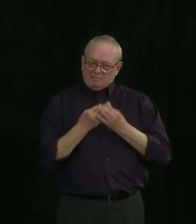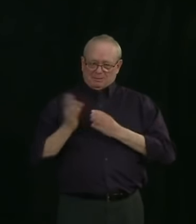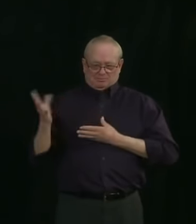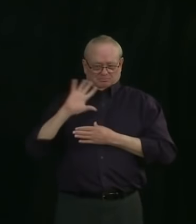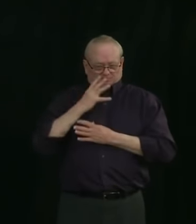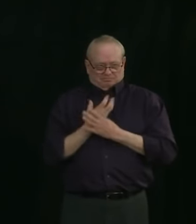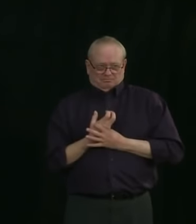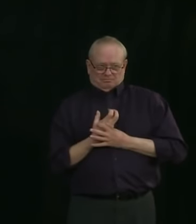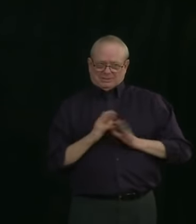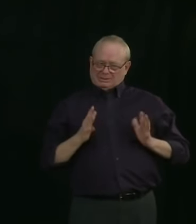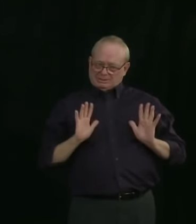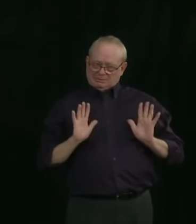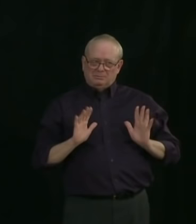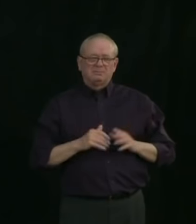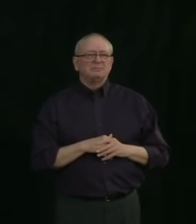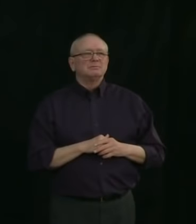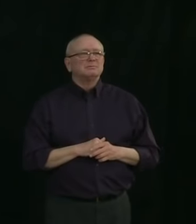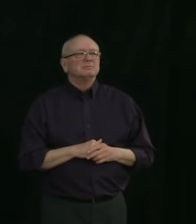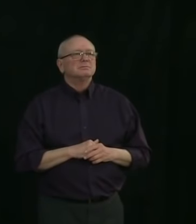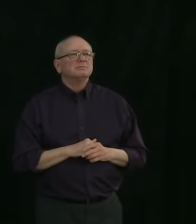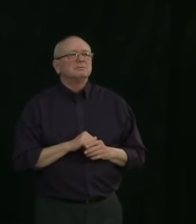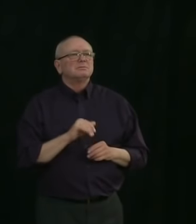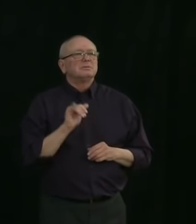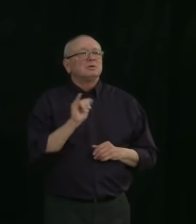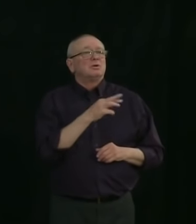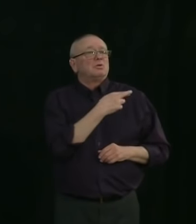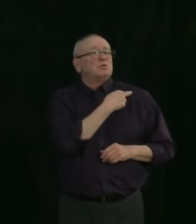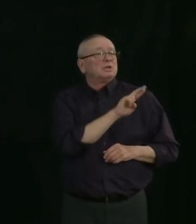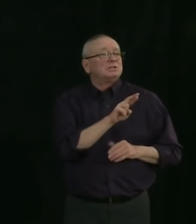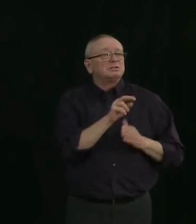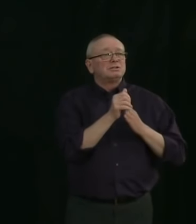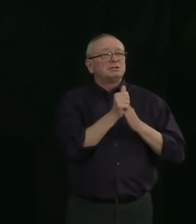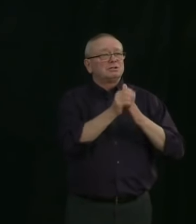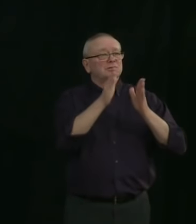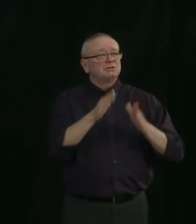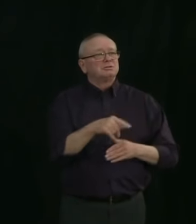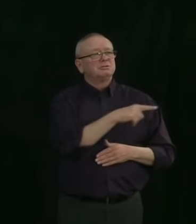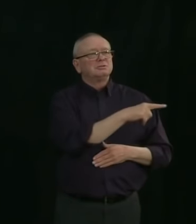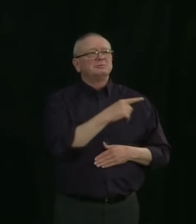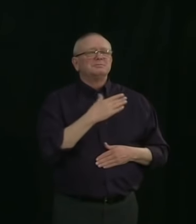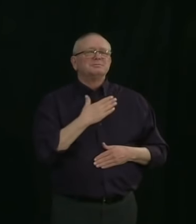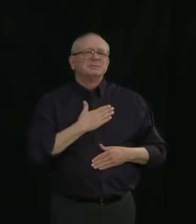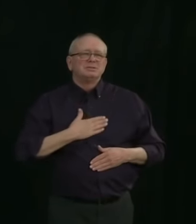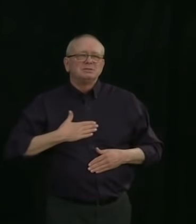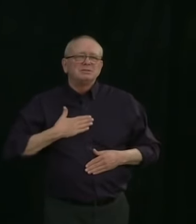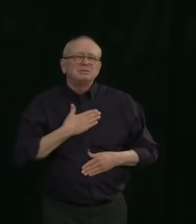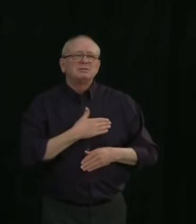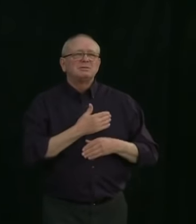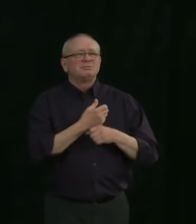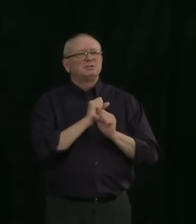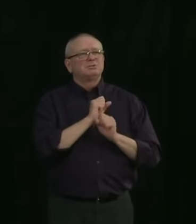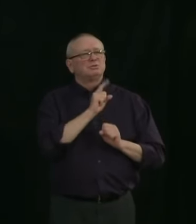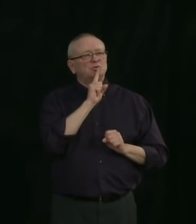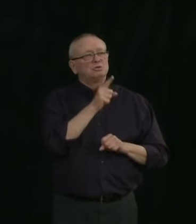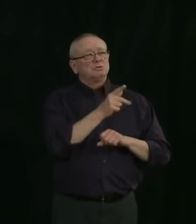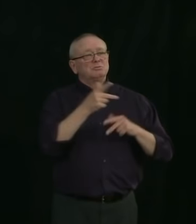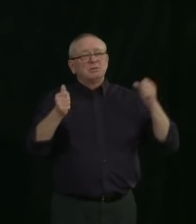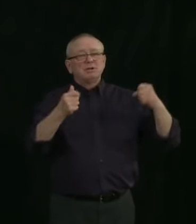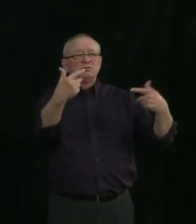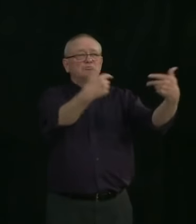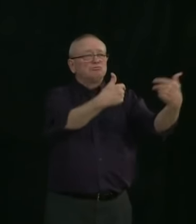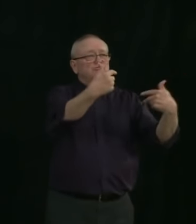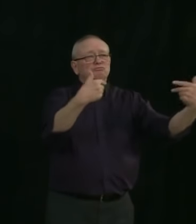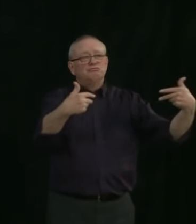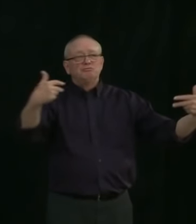as these that you are responsible for each other, and please be sure that no one leaves their vehicle during these